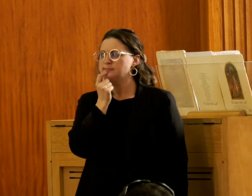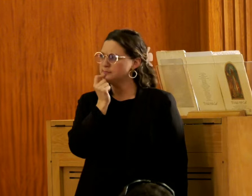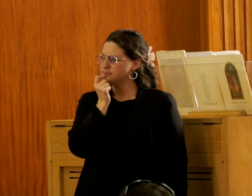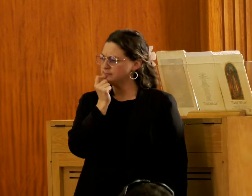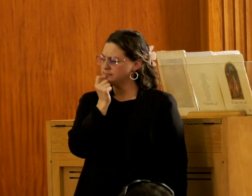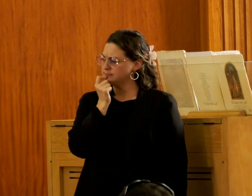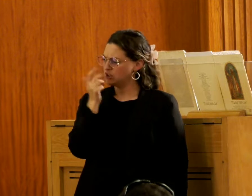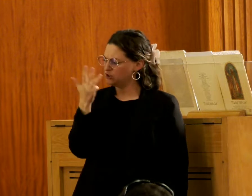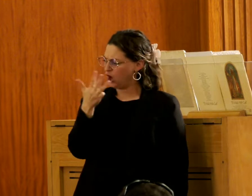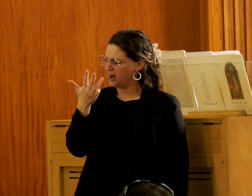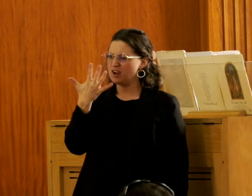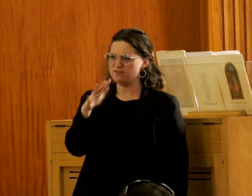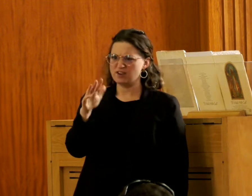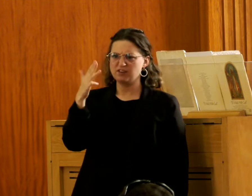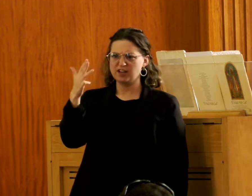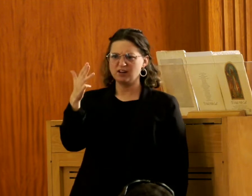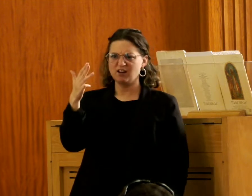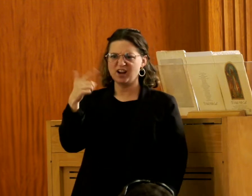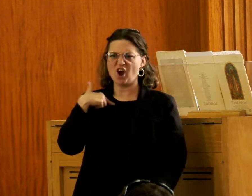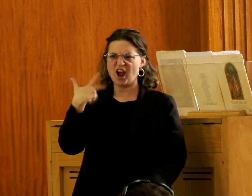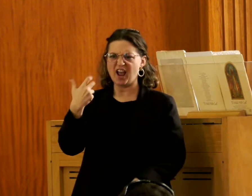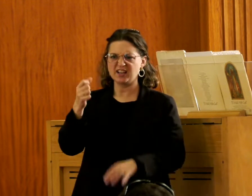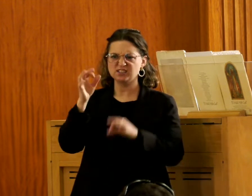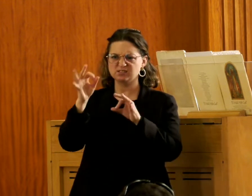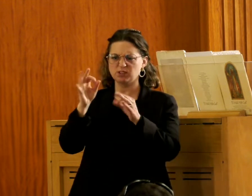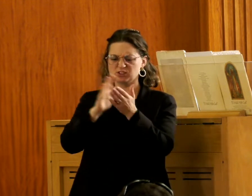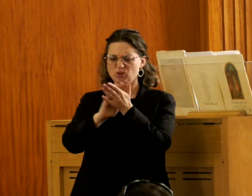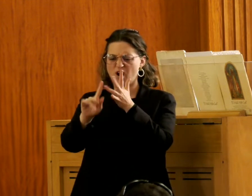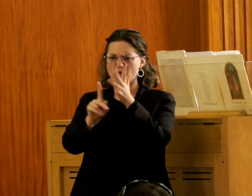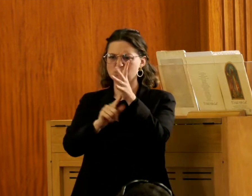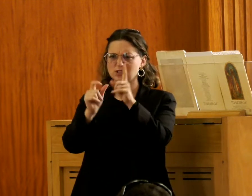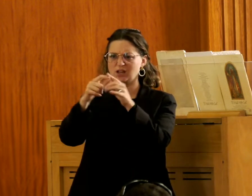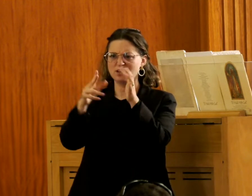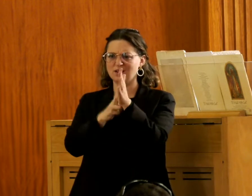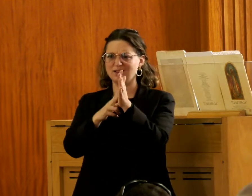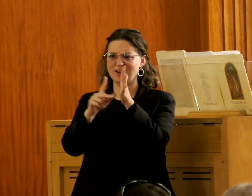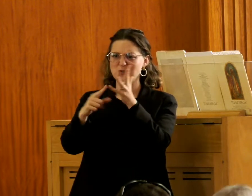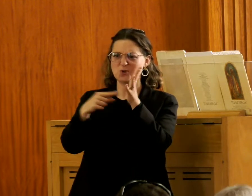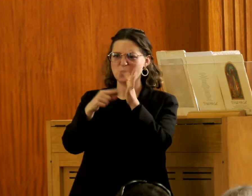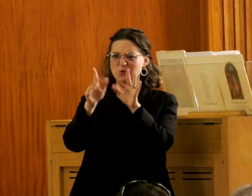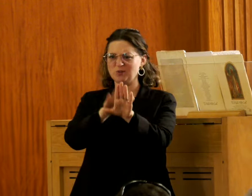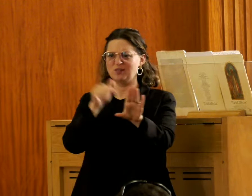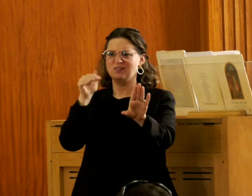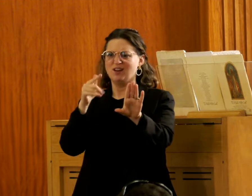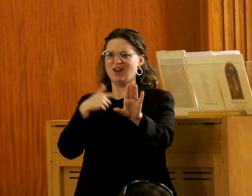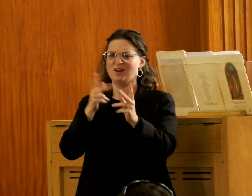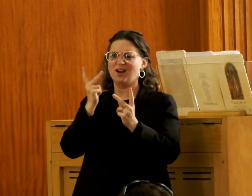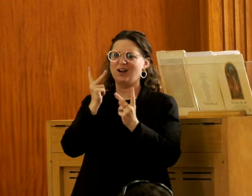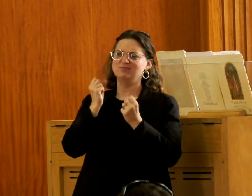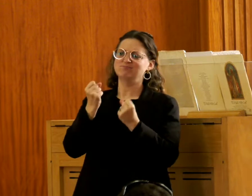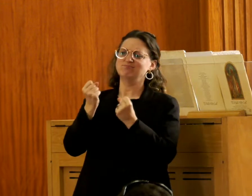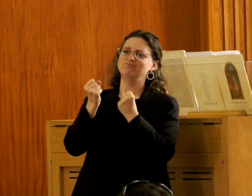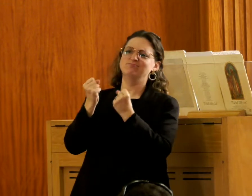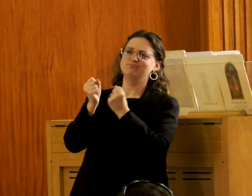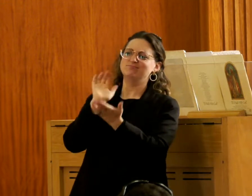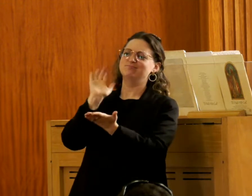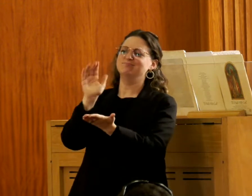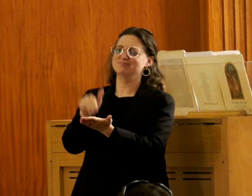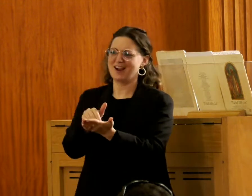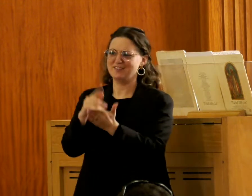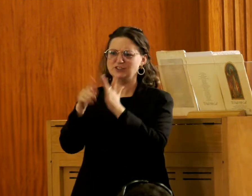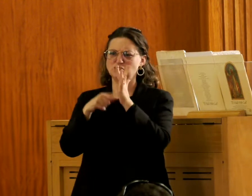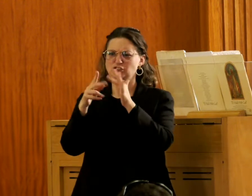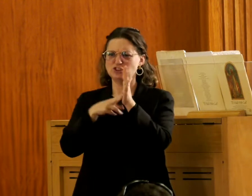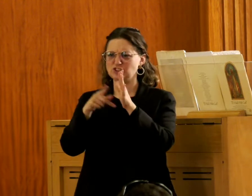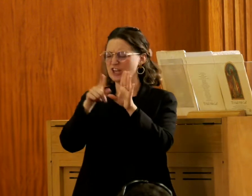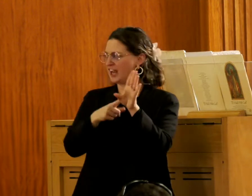was it 59 Holden Ute, I think I went there, and Jenny and Sue